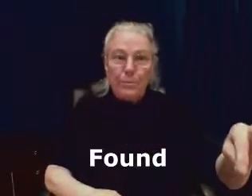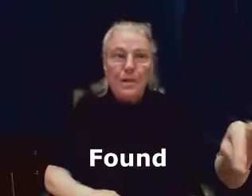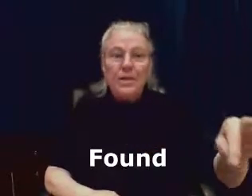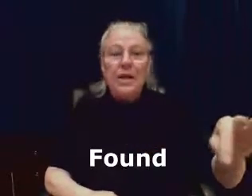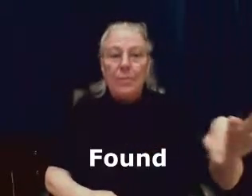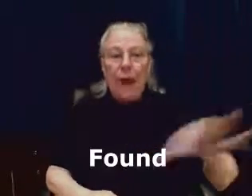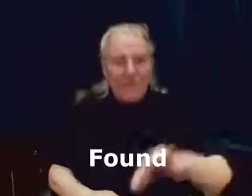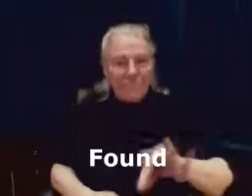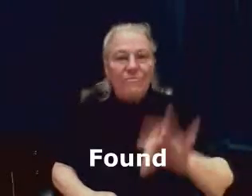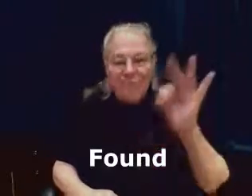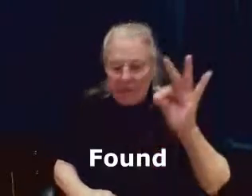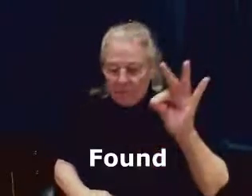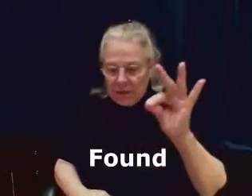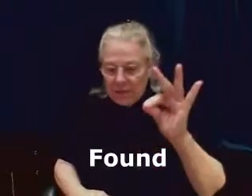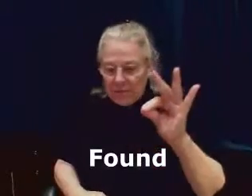picked it up. I found it.